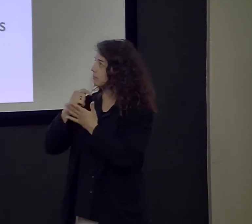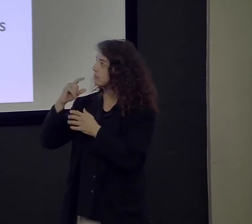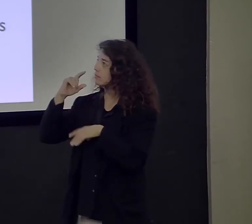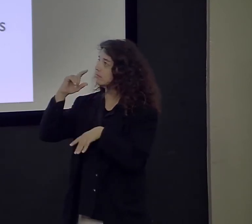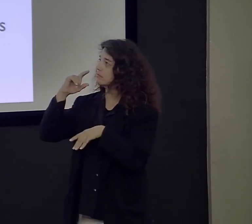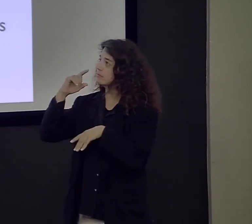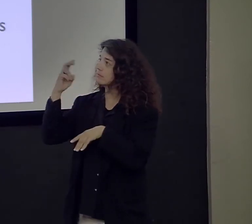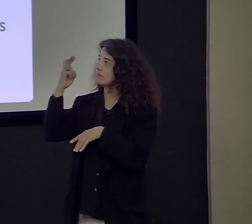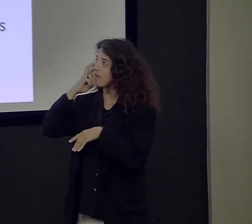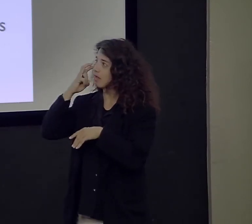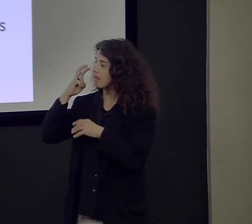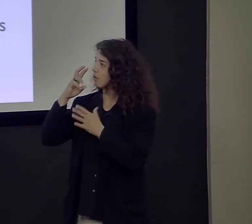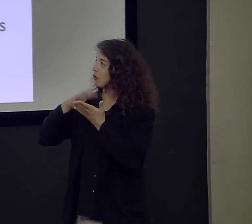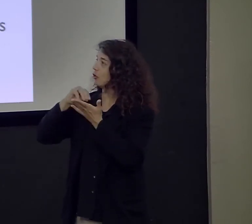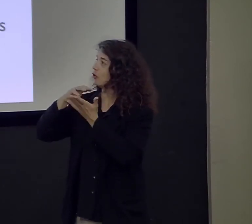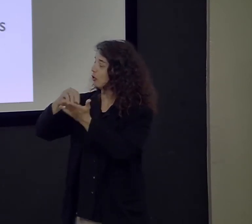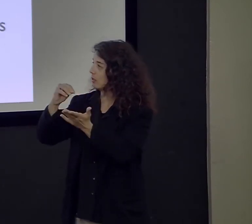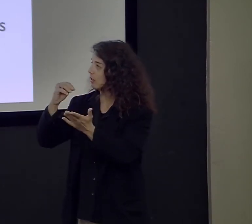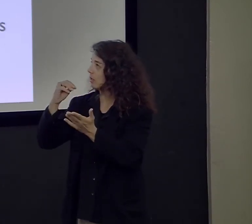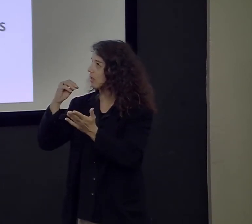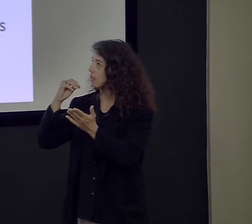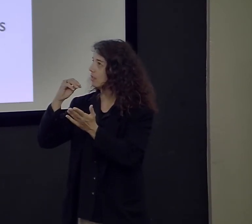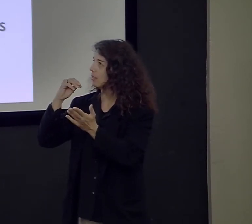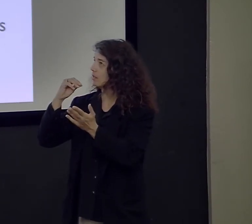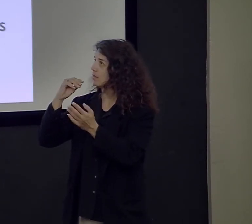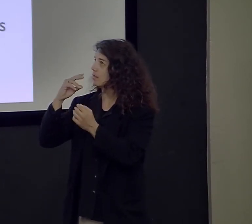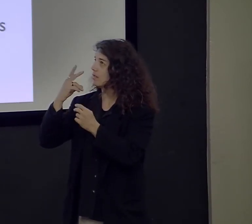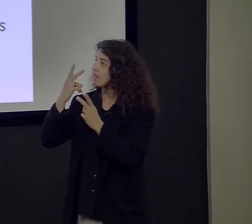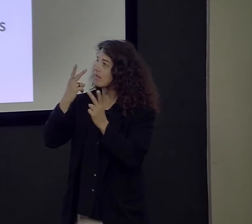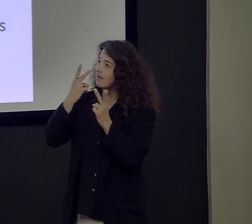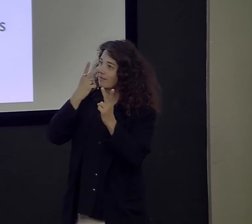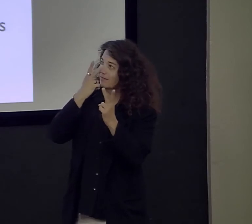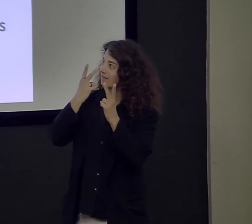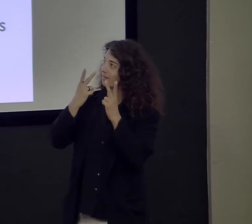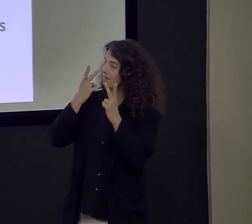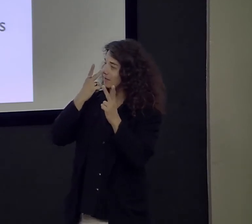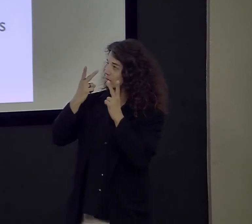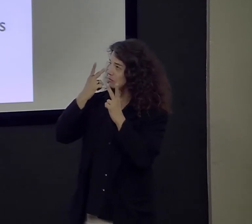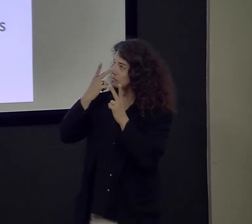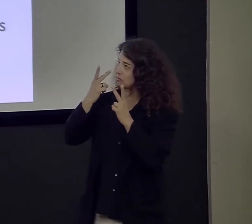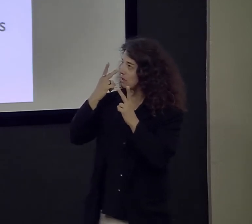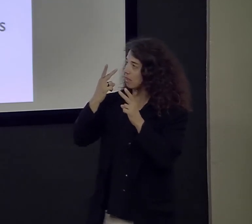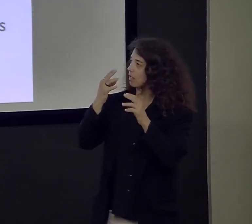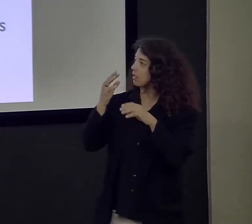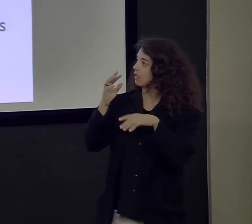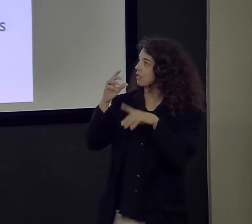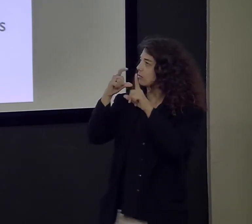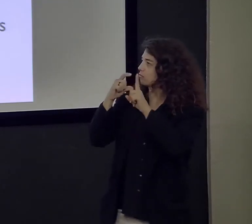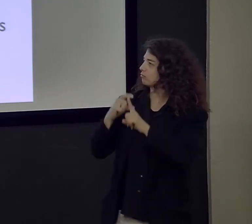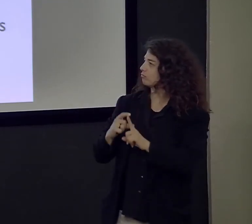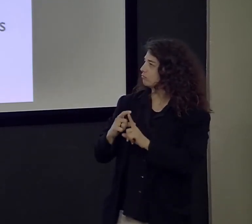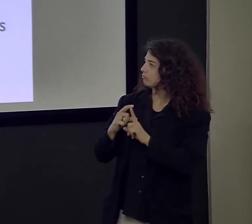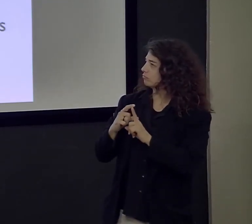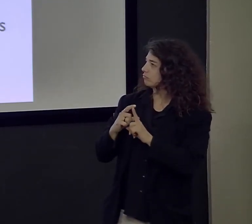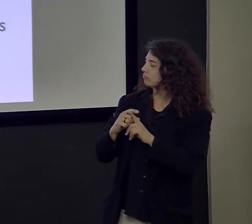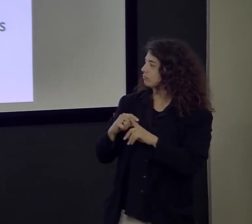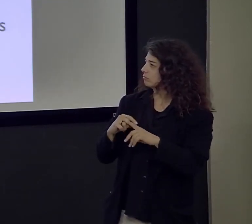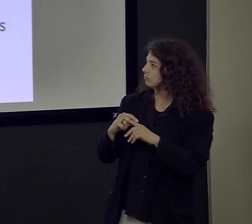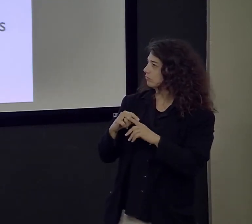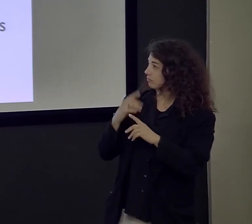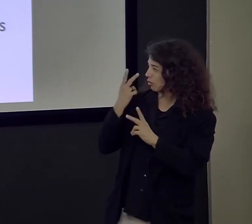just tactile experiences, does that help blind individuals learn,